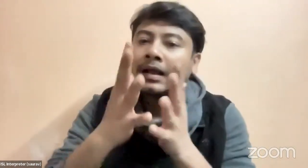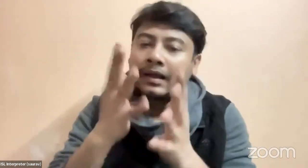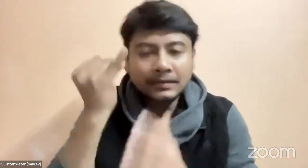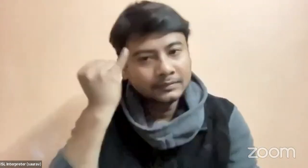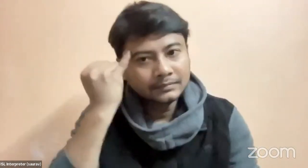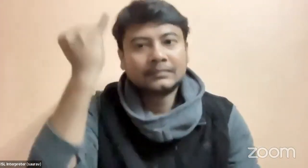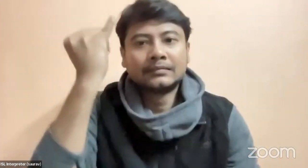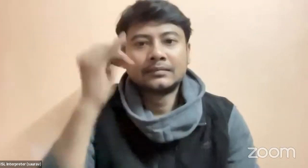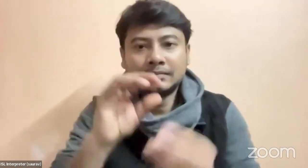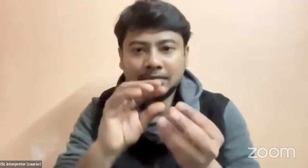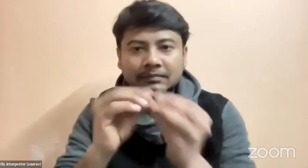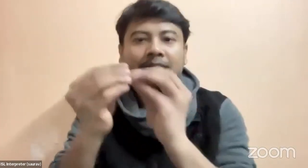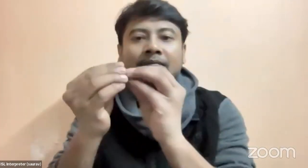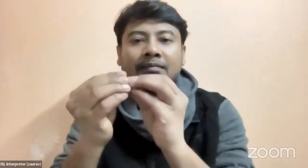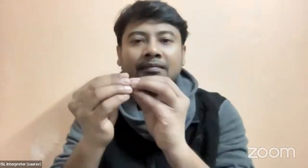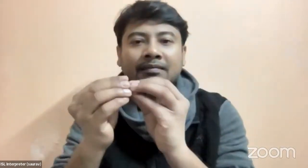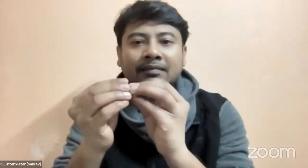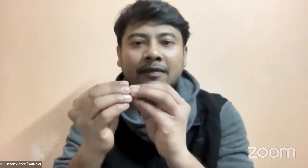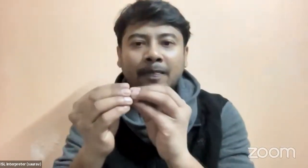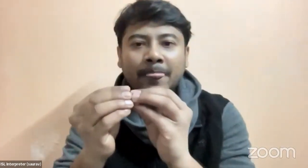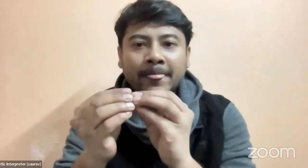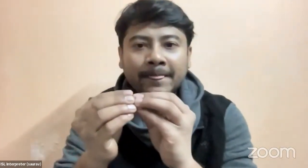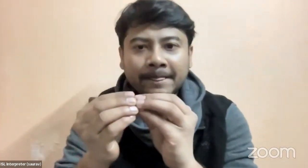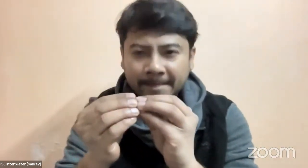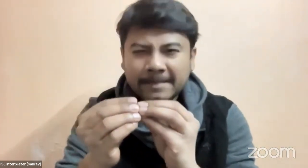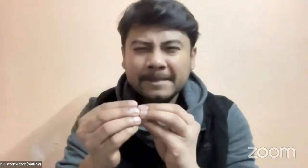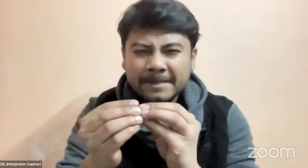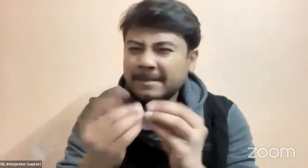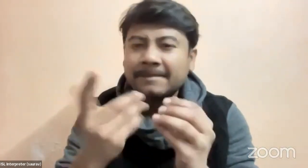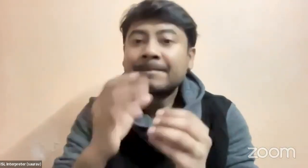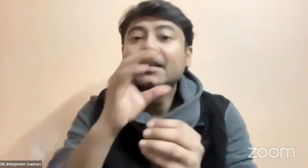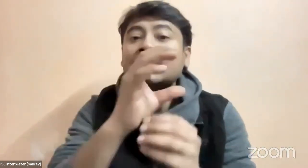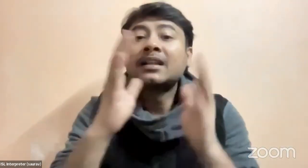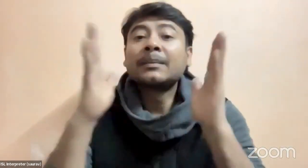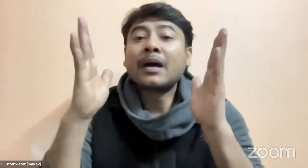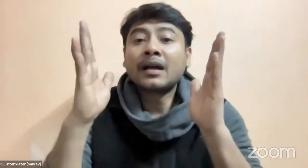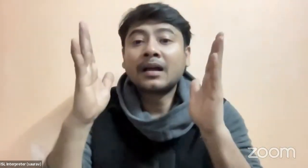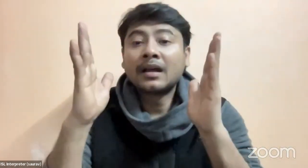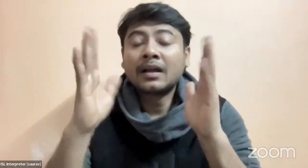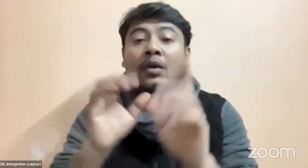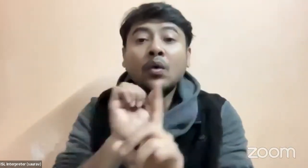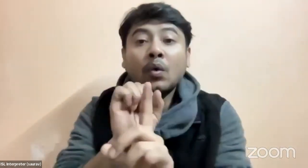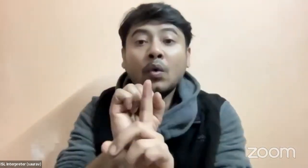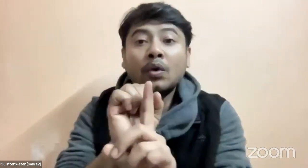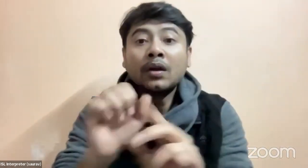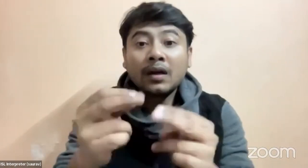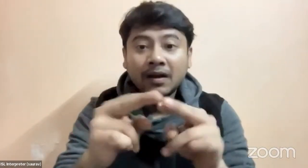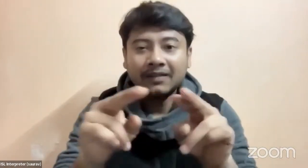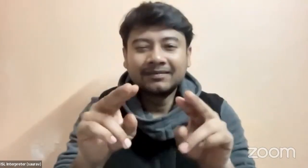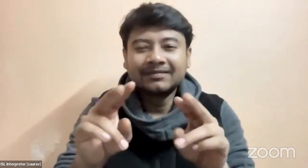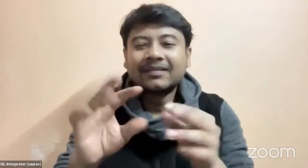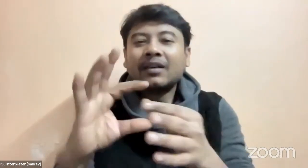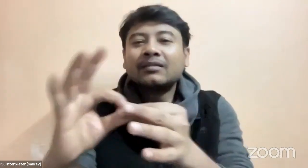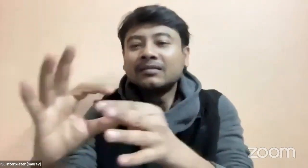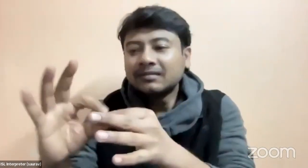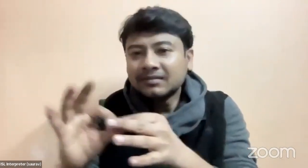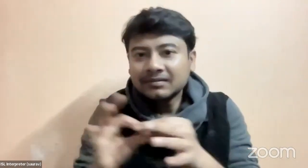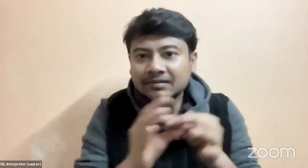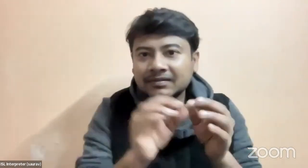these personal associates of Chaitanya Mahaprabhu, their names should be having a sign.